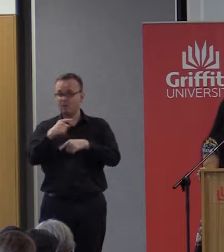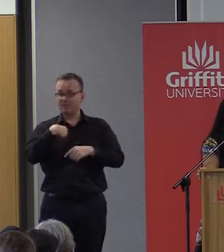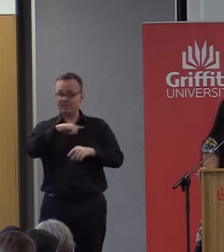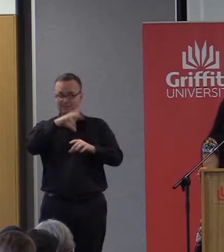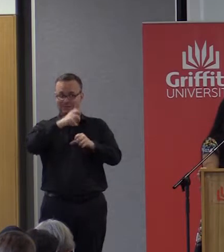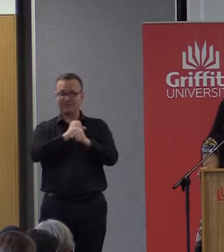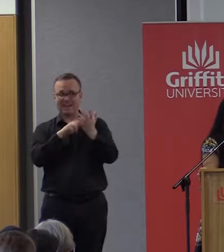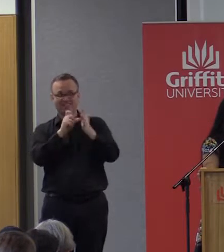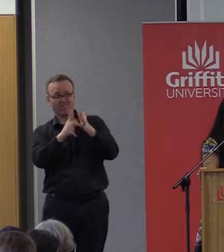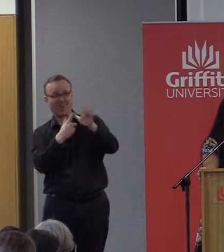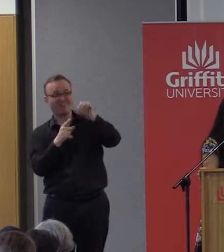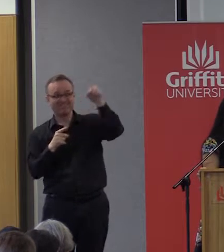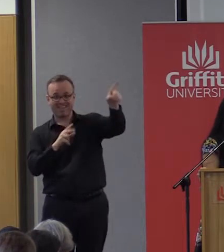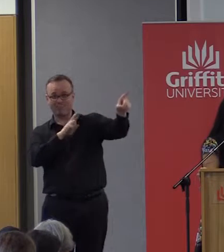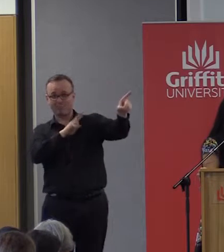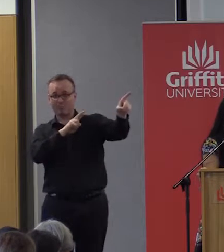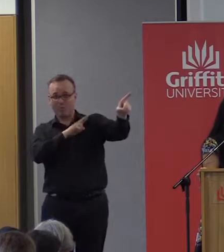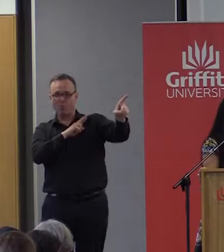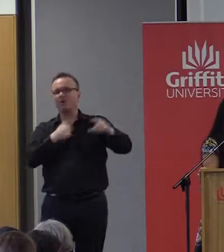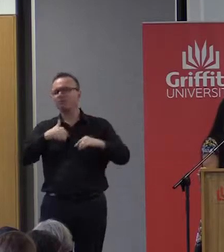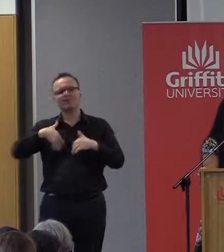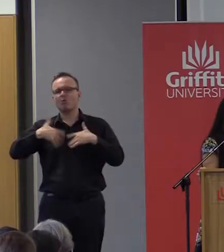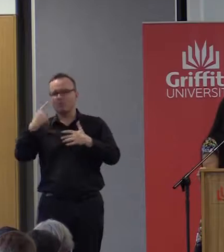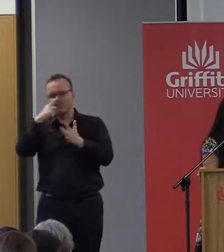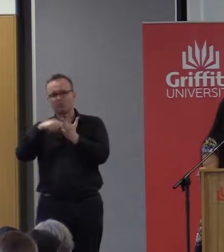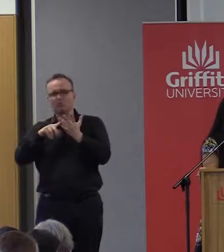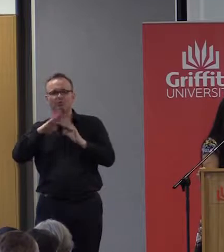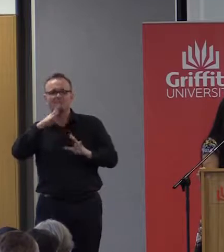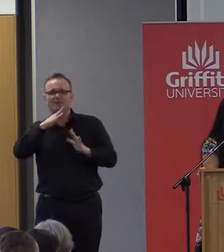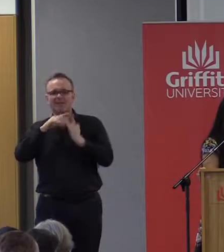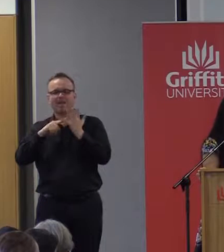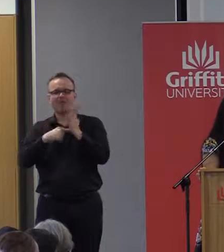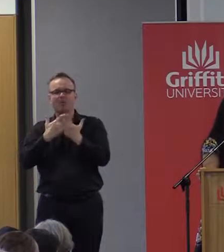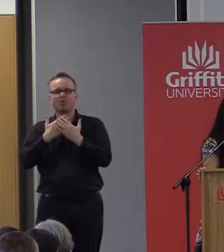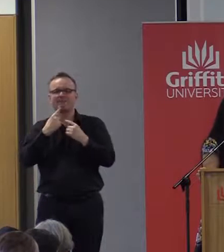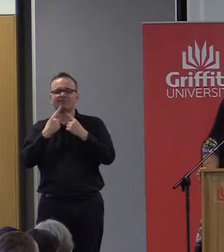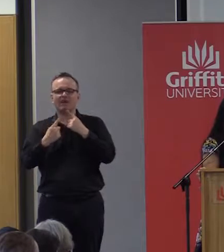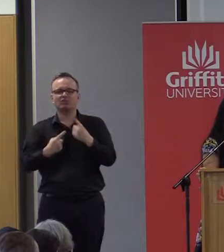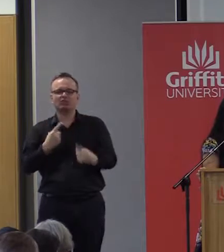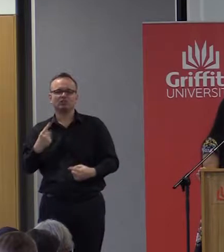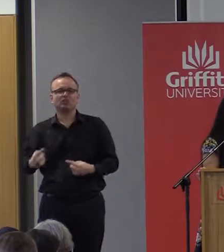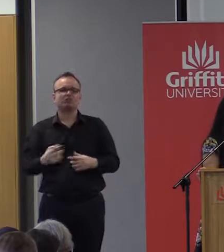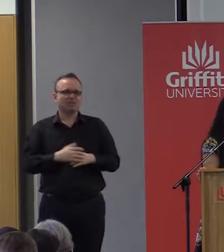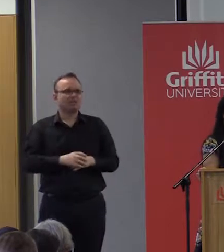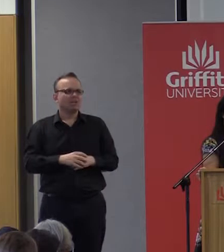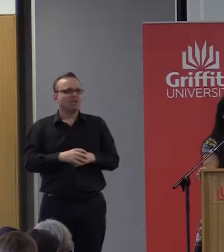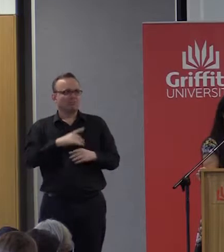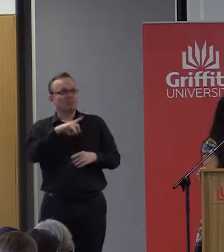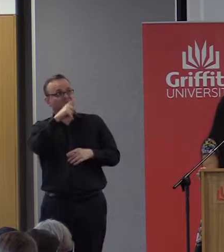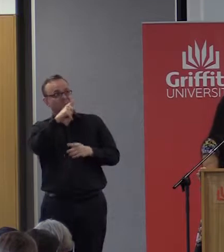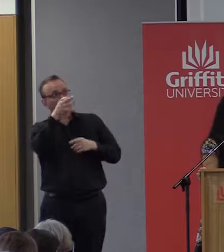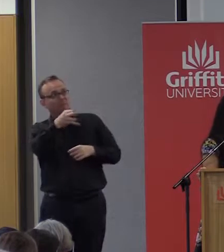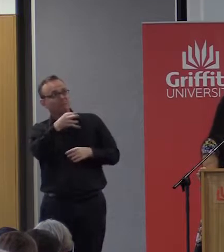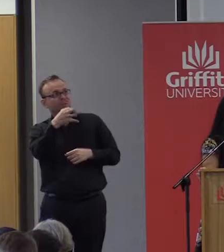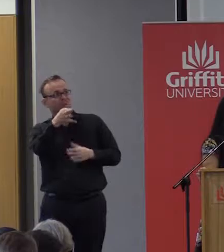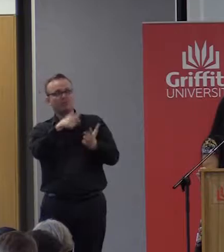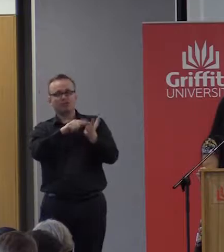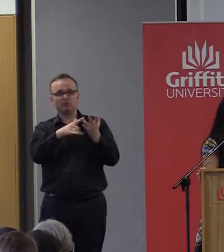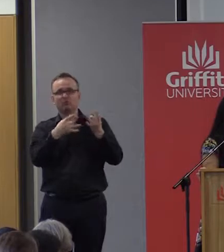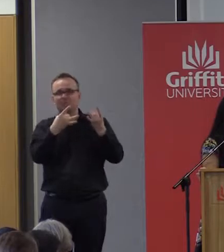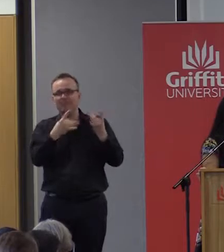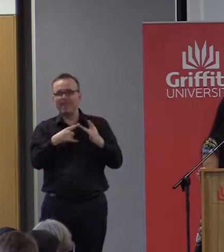it should be the role of the NDIA, we don't want people to miss out on information while they're taking so long to come to the party. But